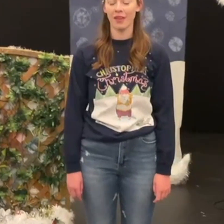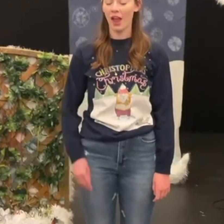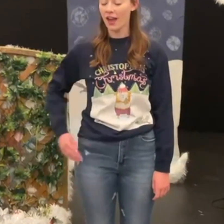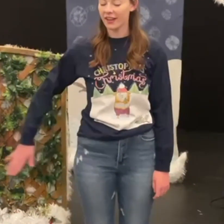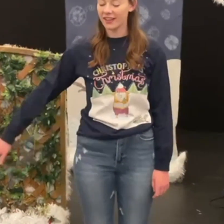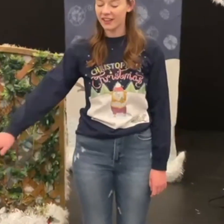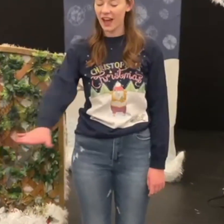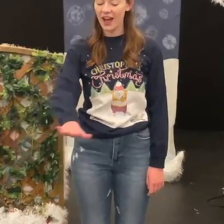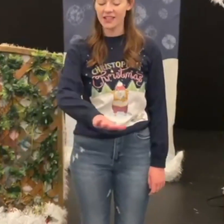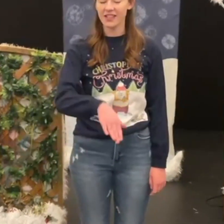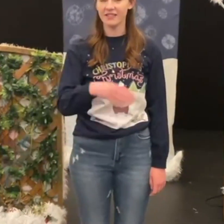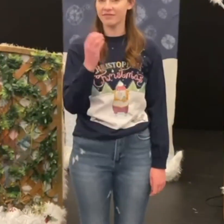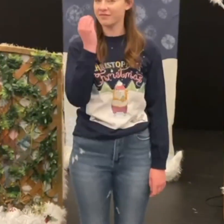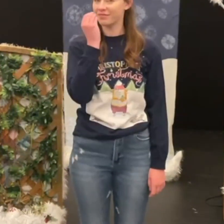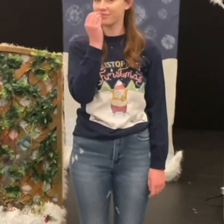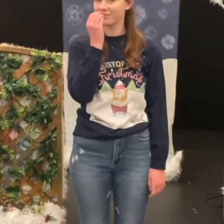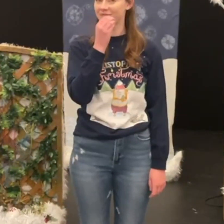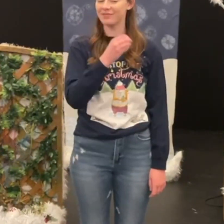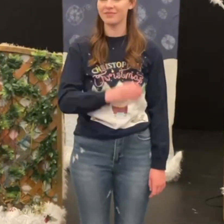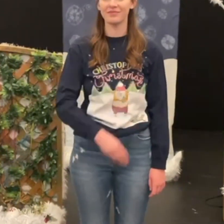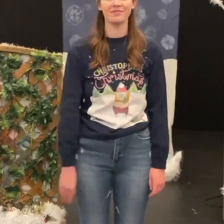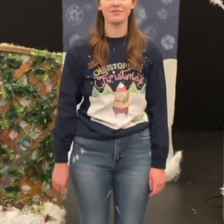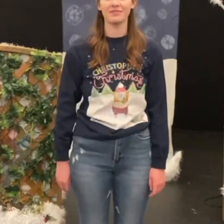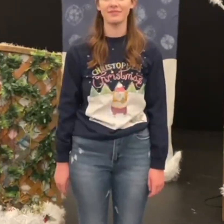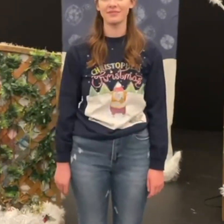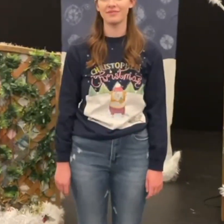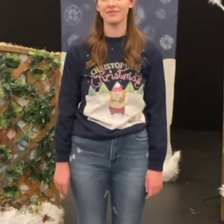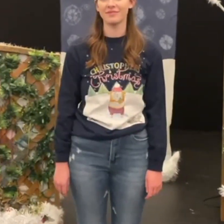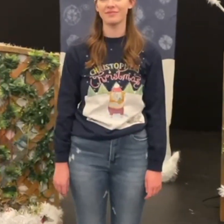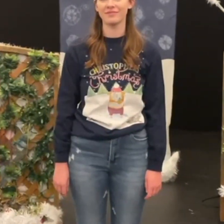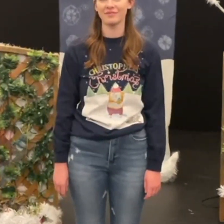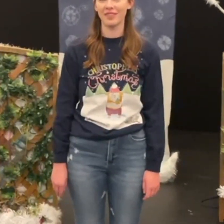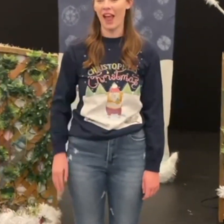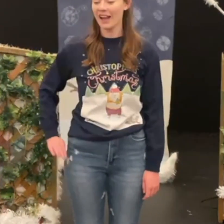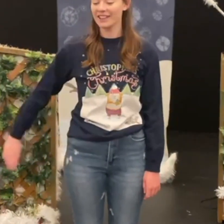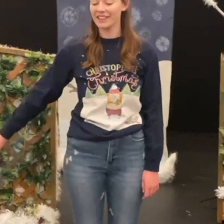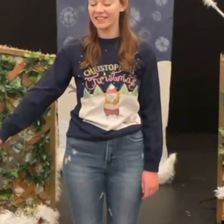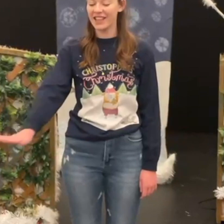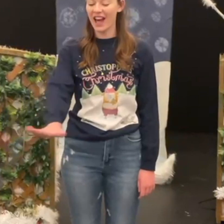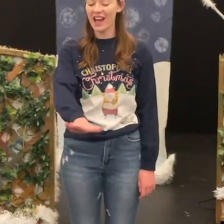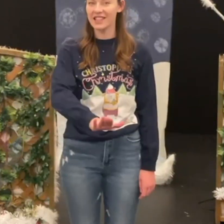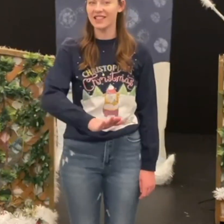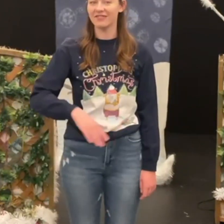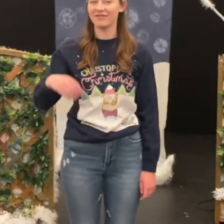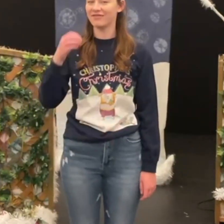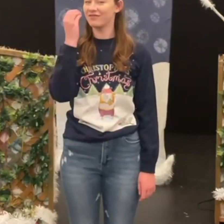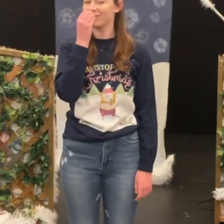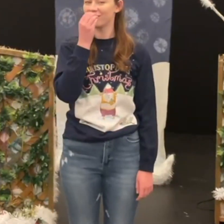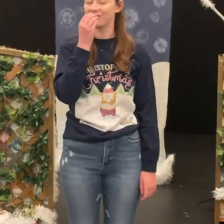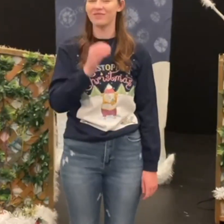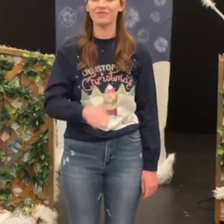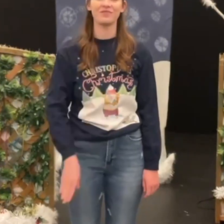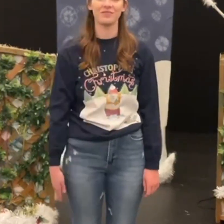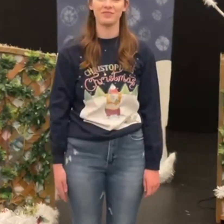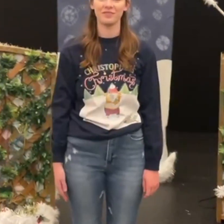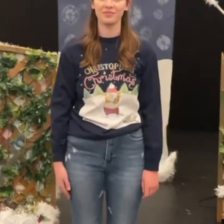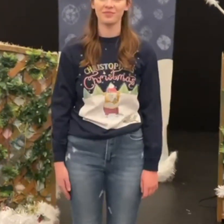call Makaton glossaries. These are short videos that contain the Makaton signs for each of our productions.